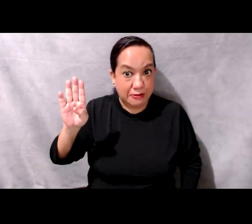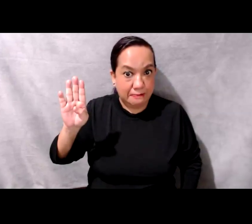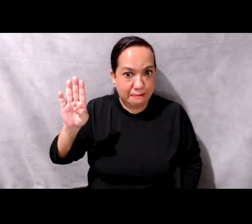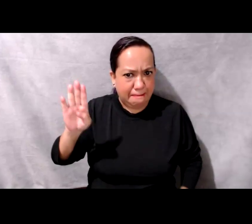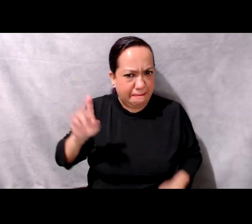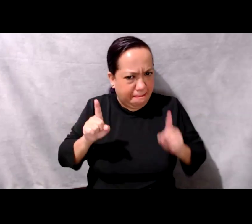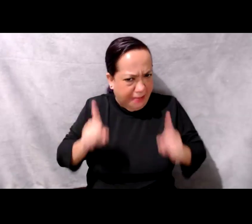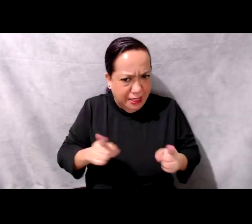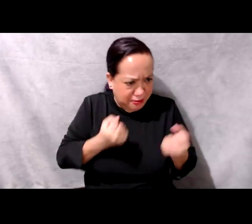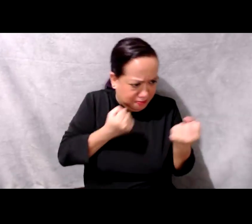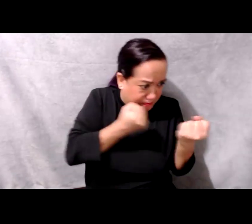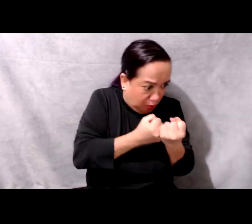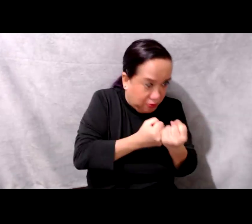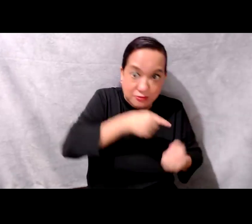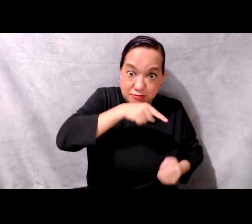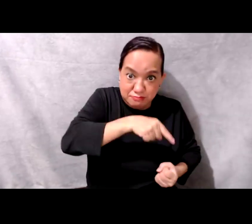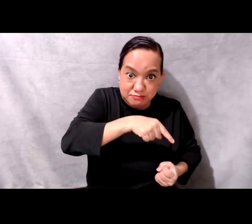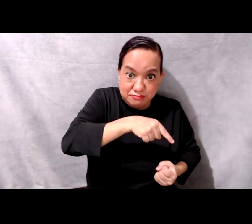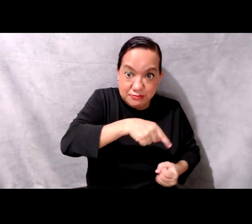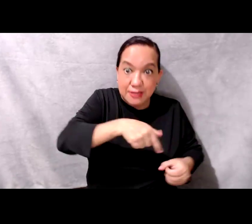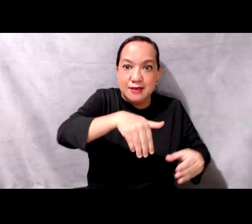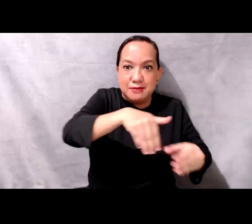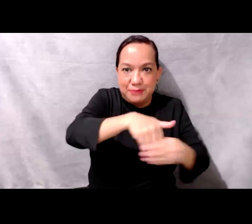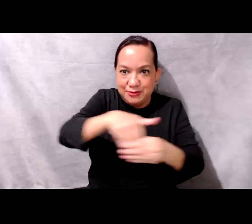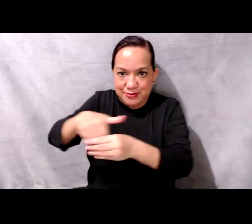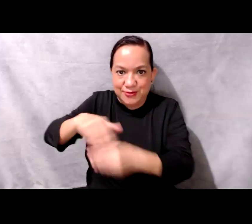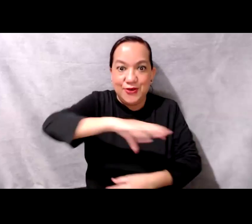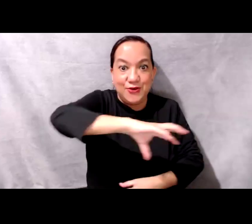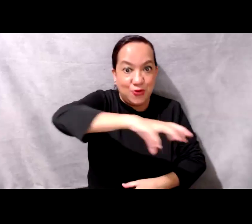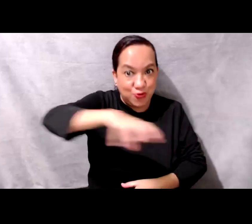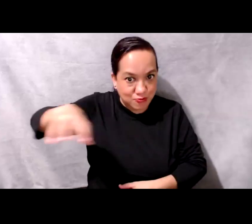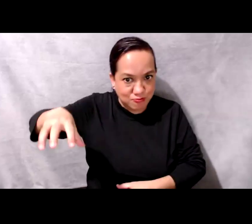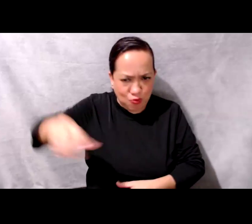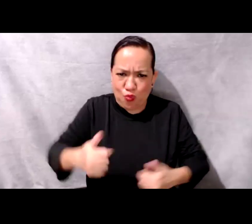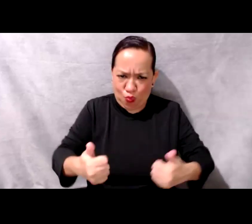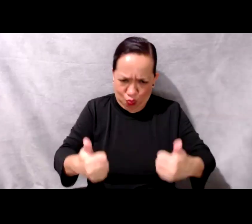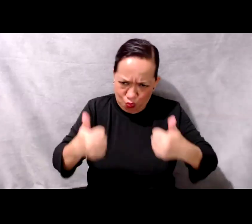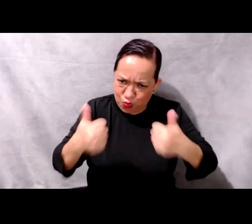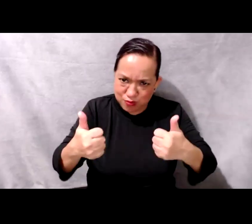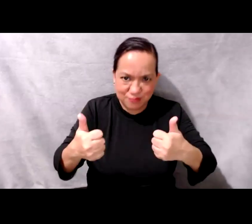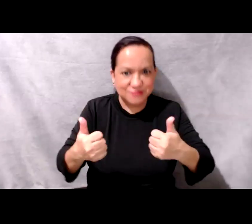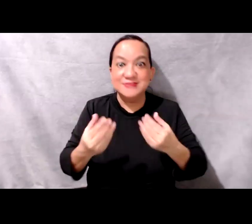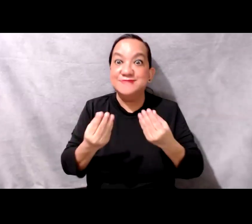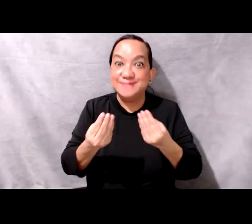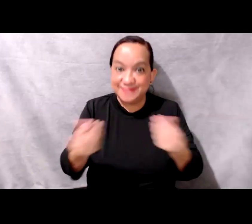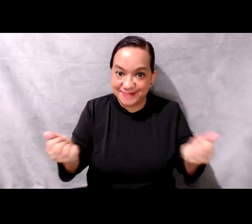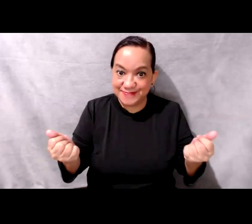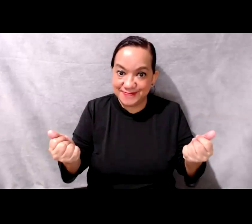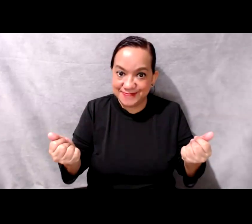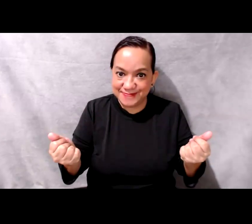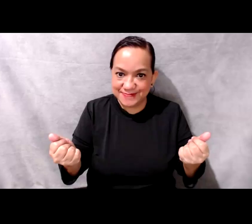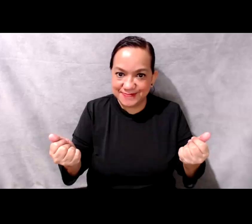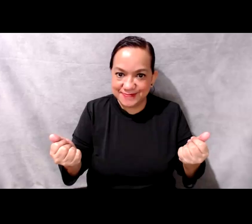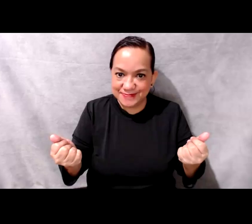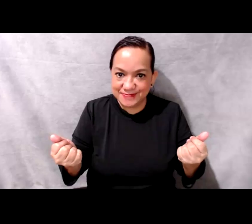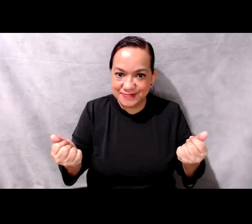their own legislations to bring all these best practices into that one. It's not only have the accountability